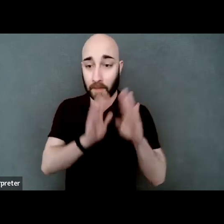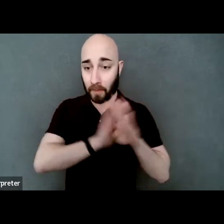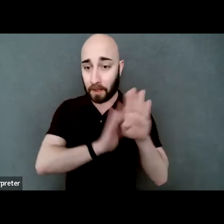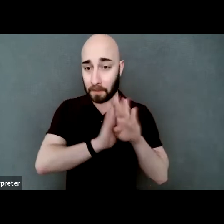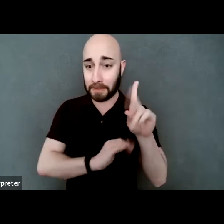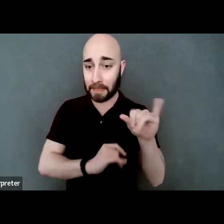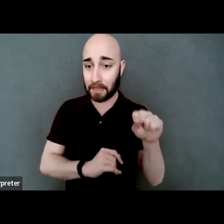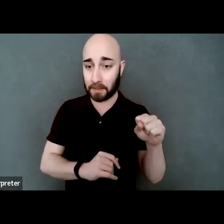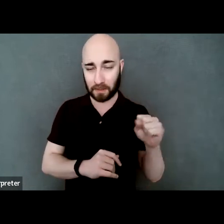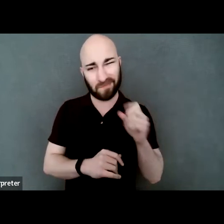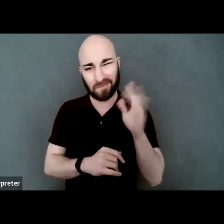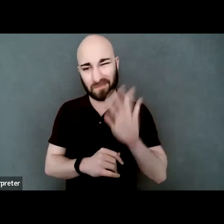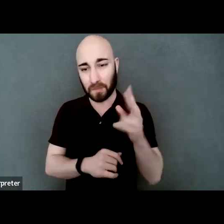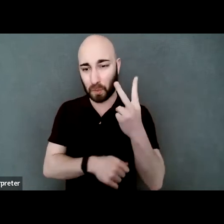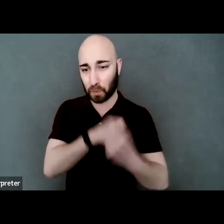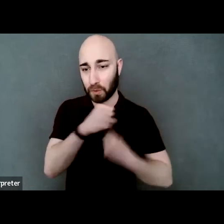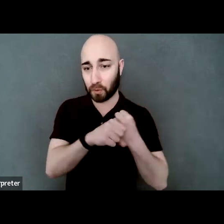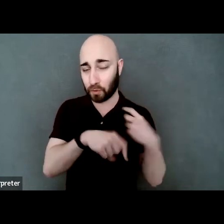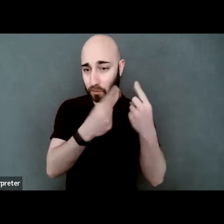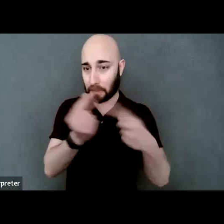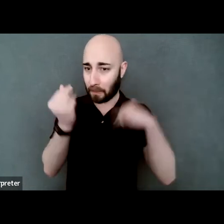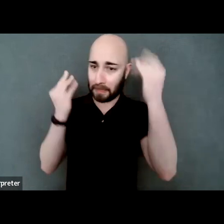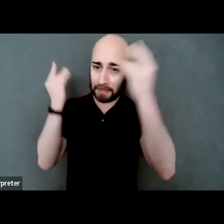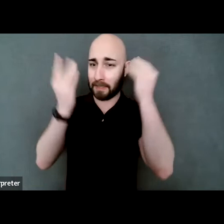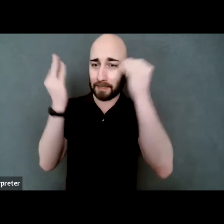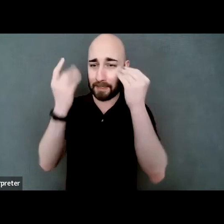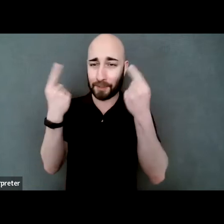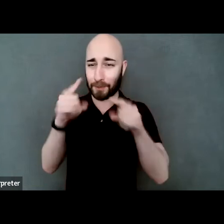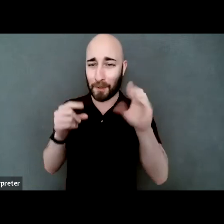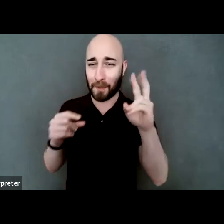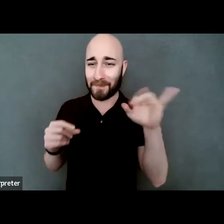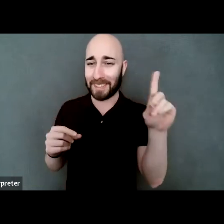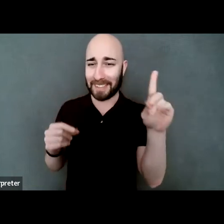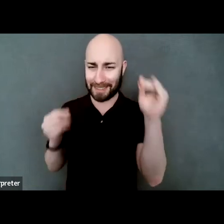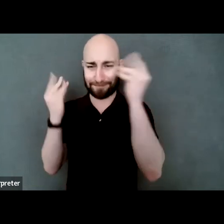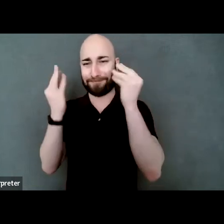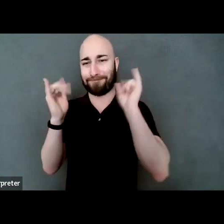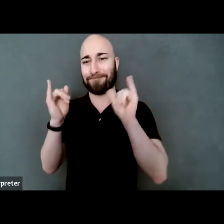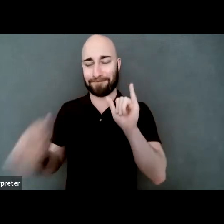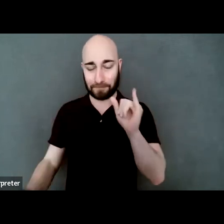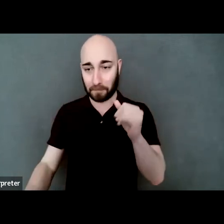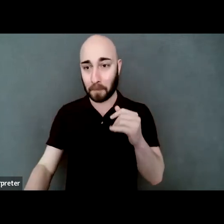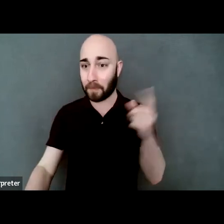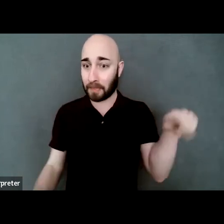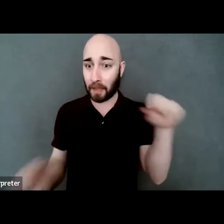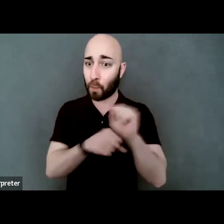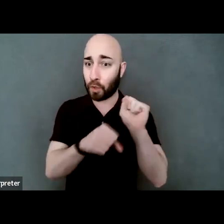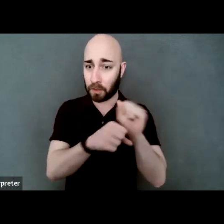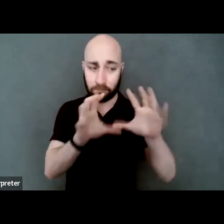so 2 years, and I was thinking about that, it's the pandemic, the time that we've been through the pandemic, but they've been working before